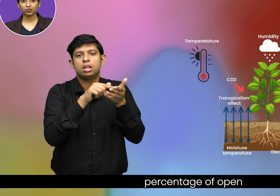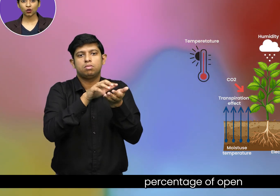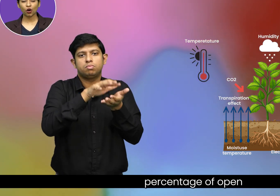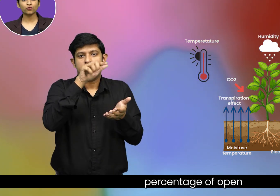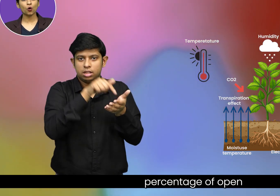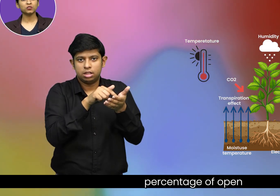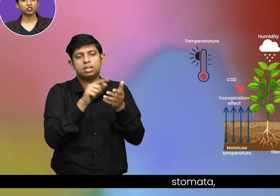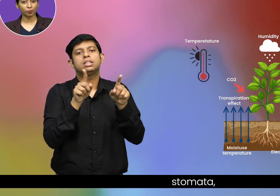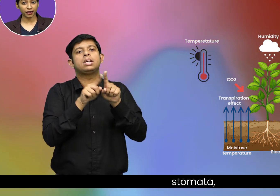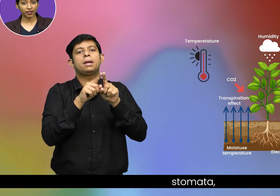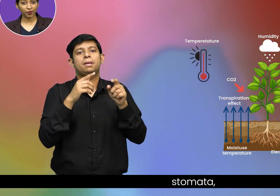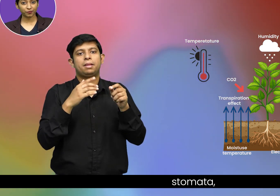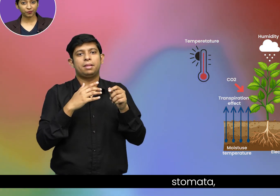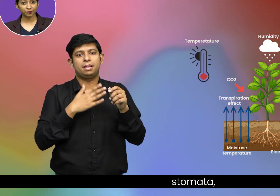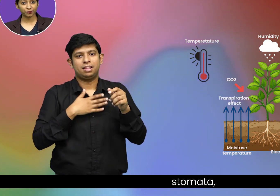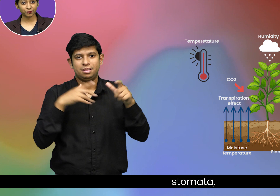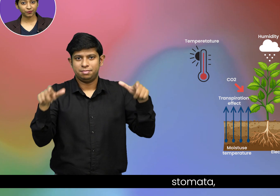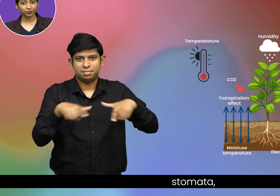percentage of open stomata,